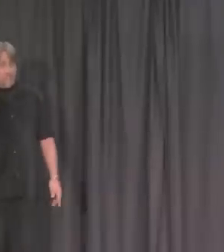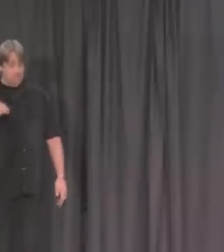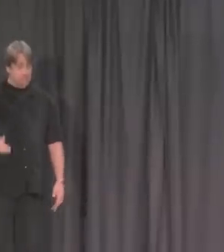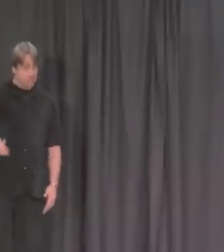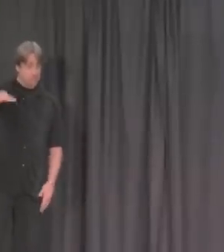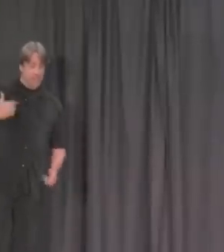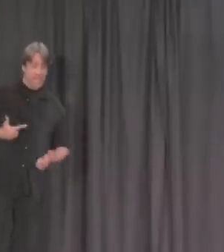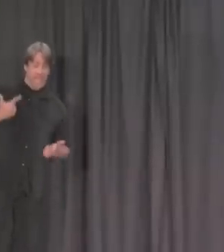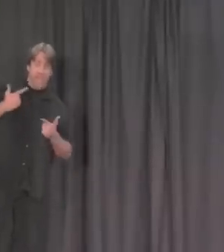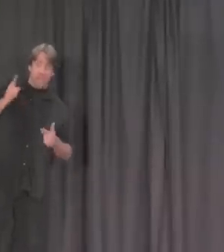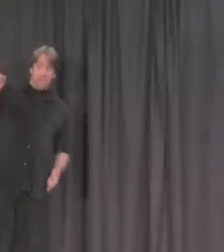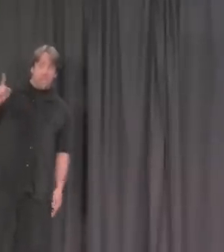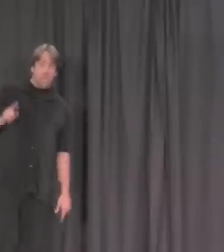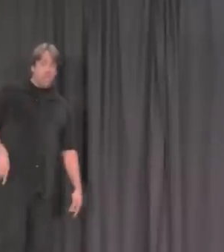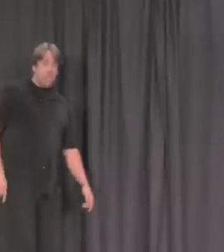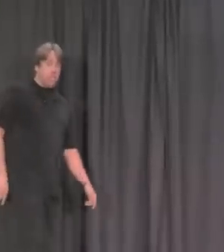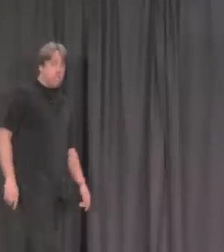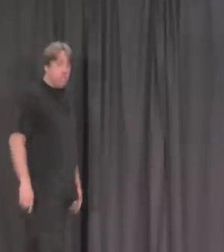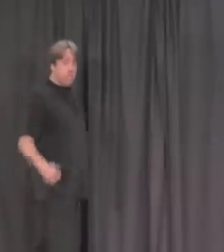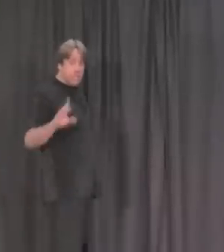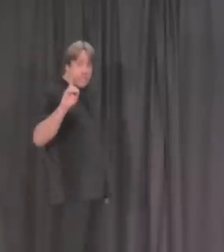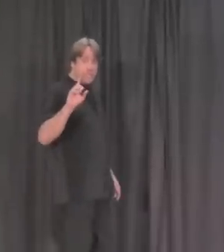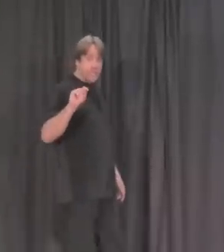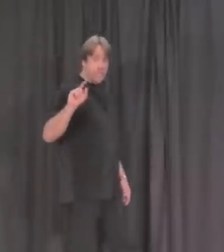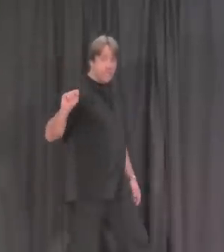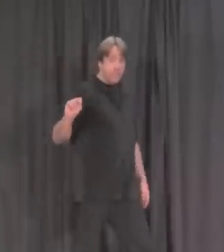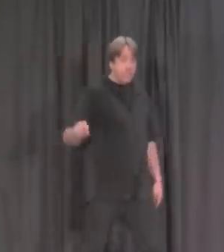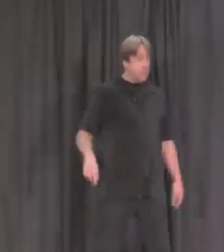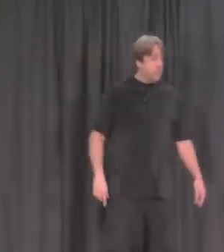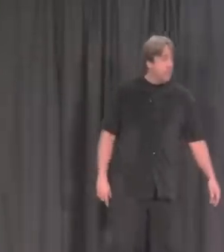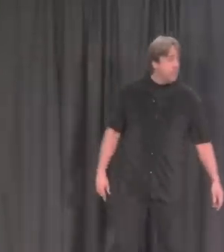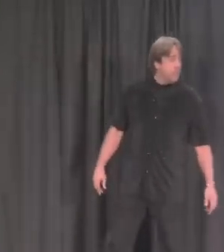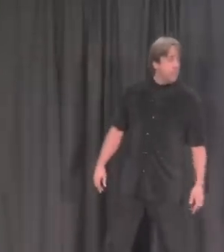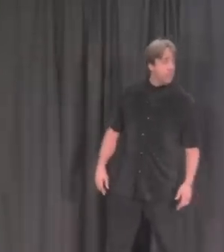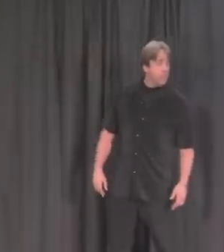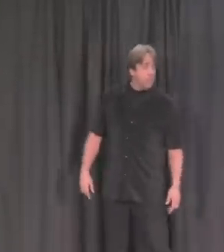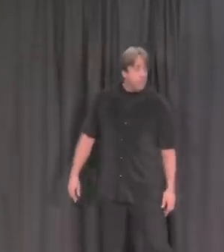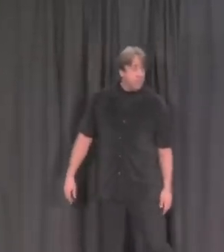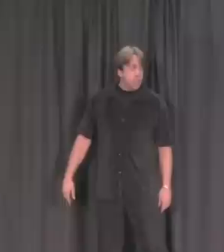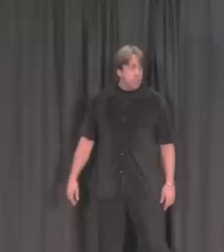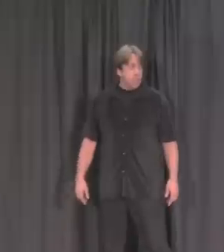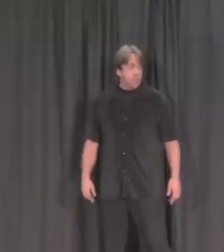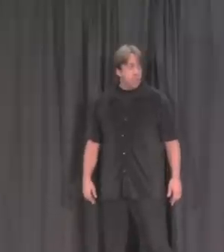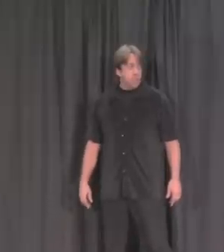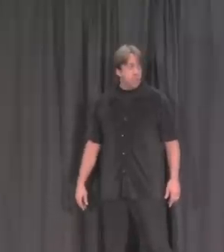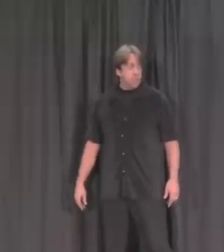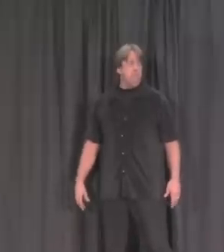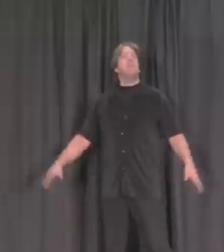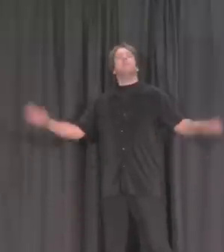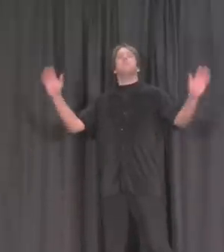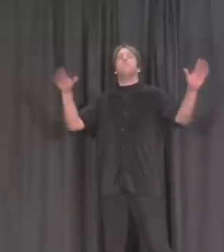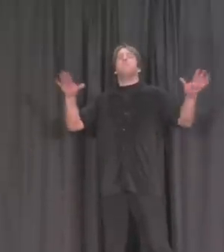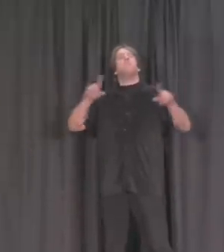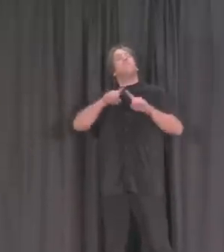ASL students, don't trust deaf people. I know, I've been around them all my life. D-T-T.